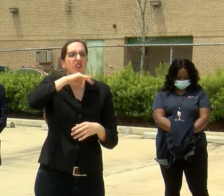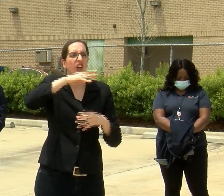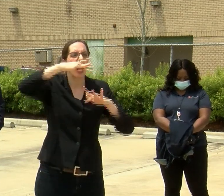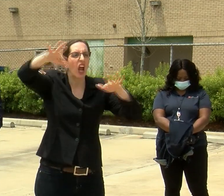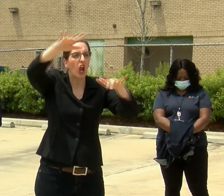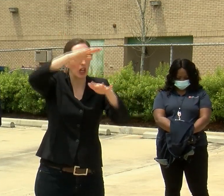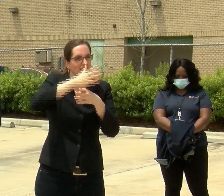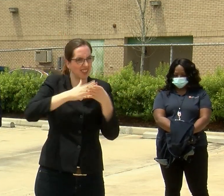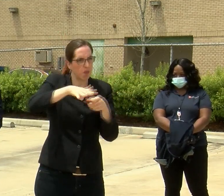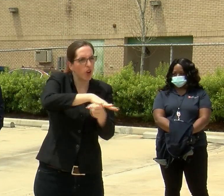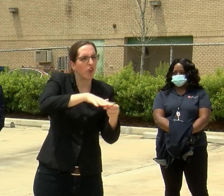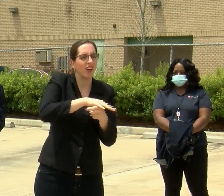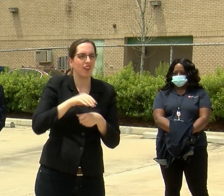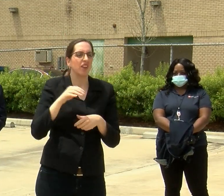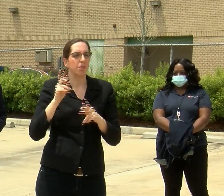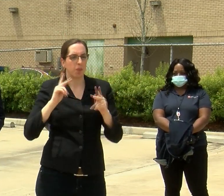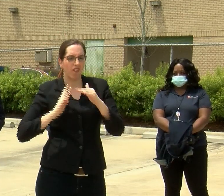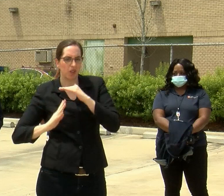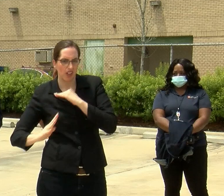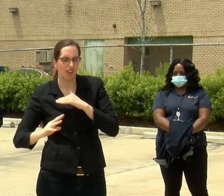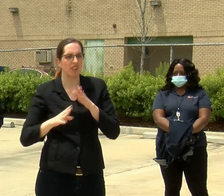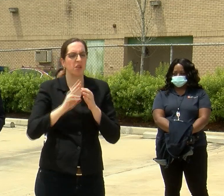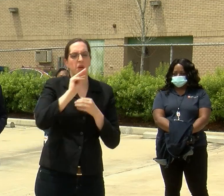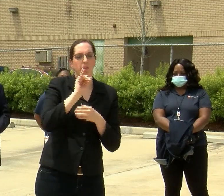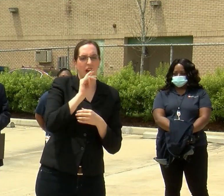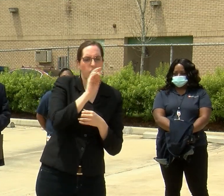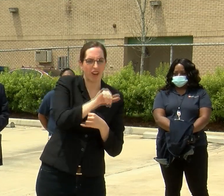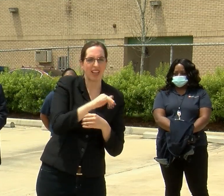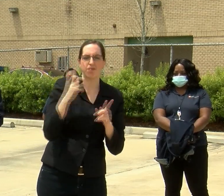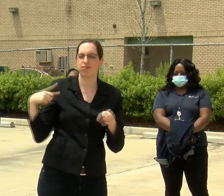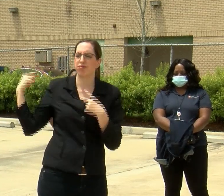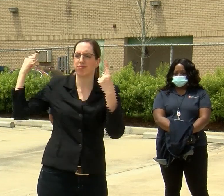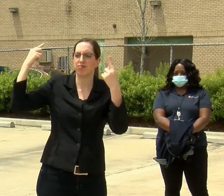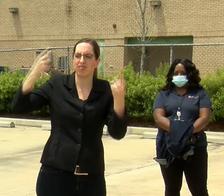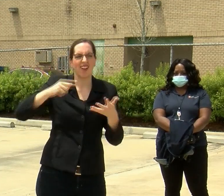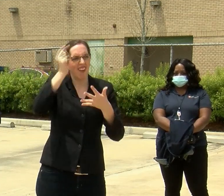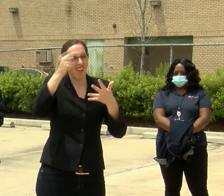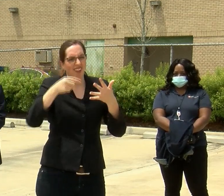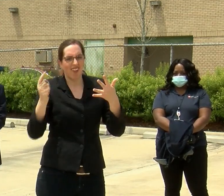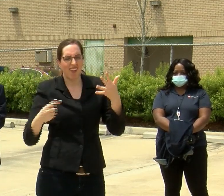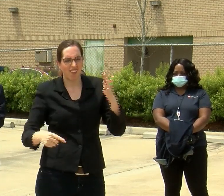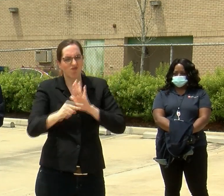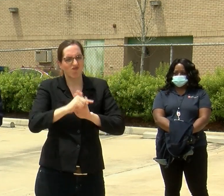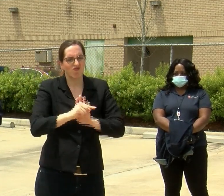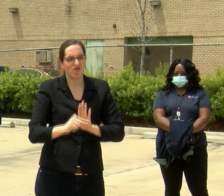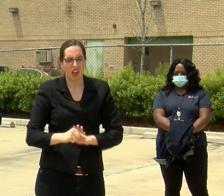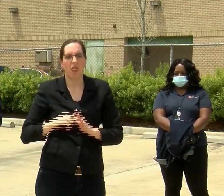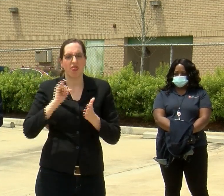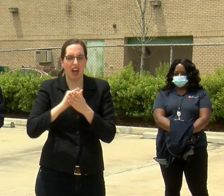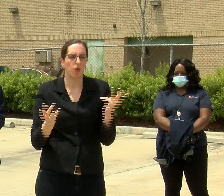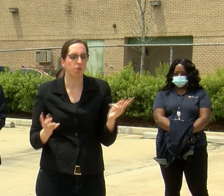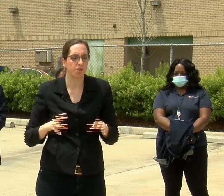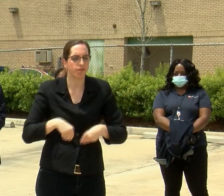in certain neighborhoods, our immigrant neighborhoods, our minority neighborhoods, has been around for so long. And those underlying factors exacerbate